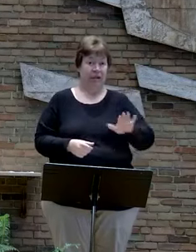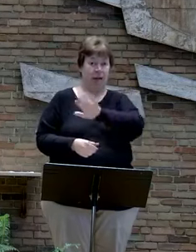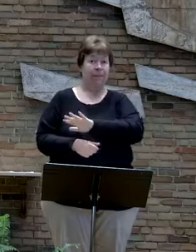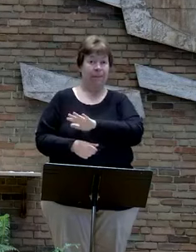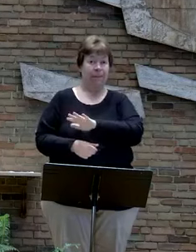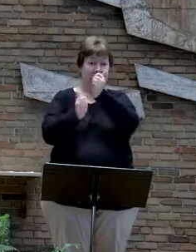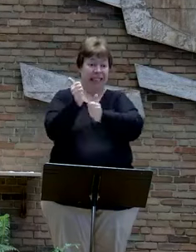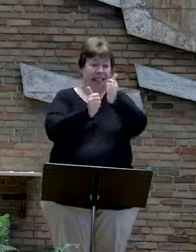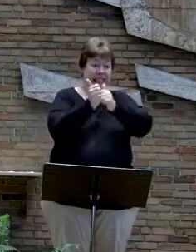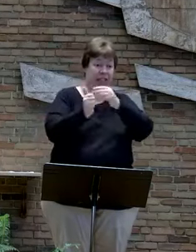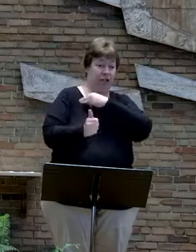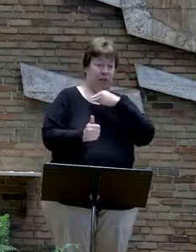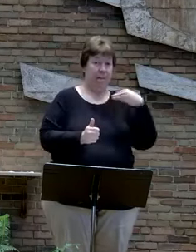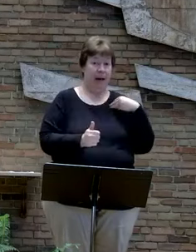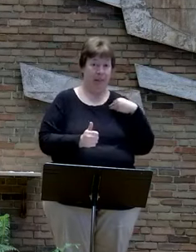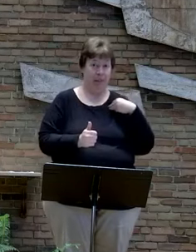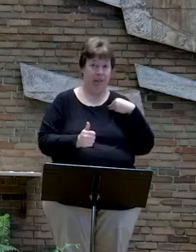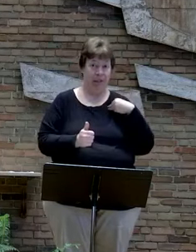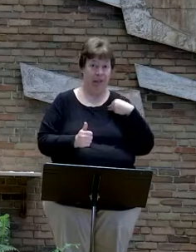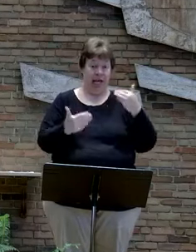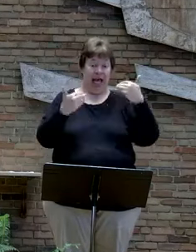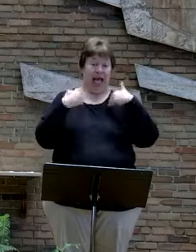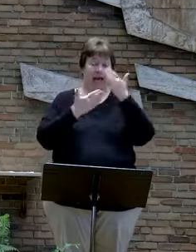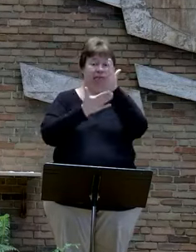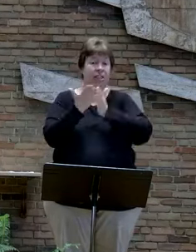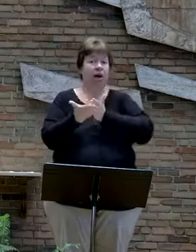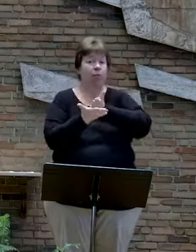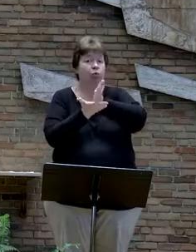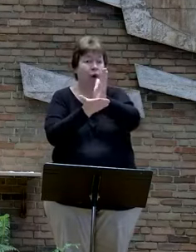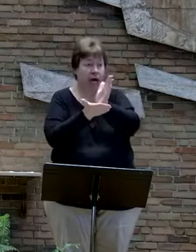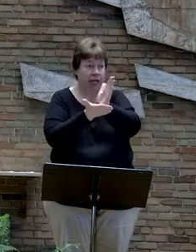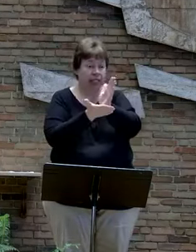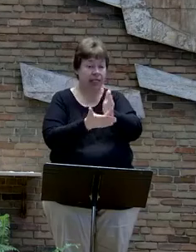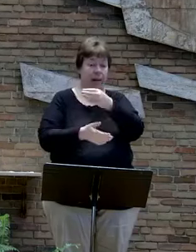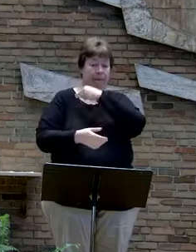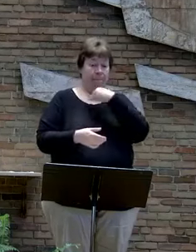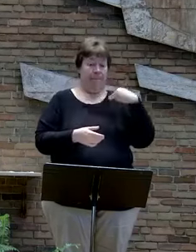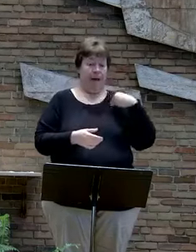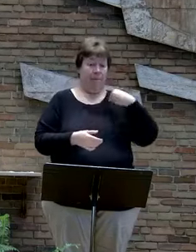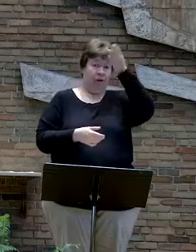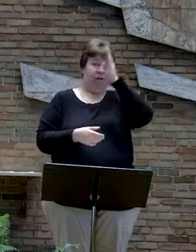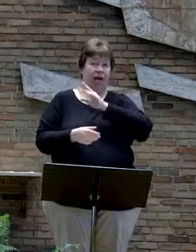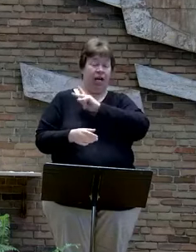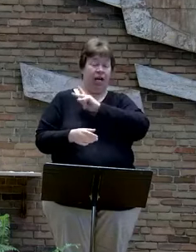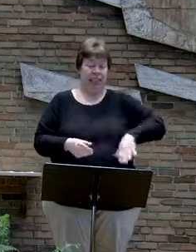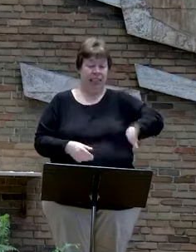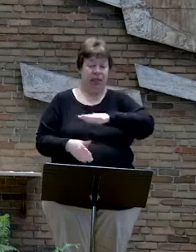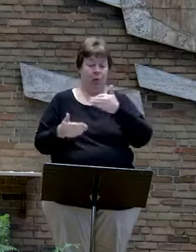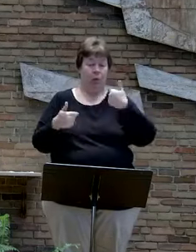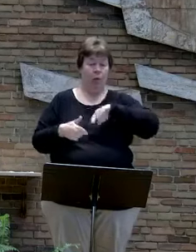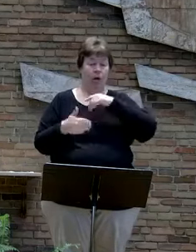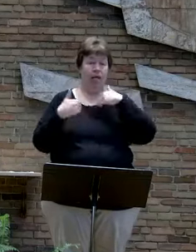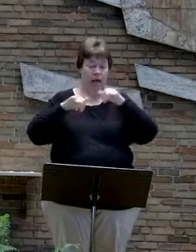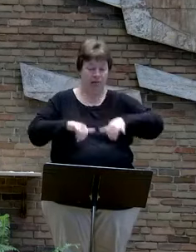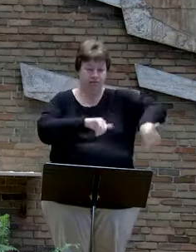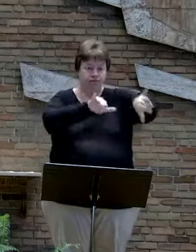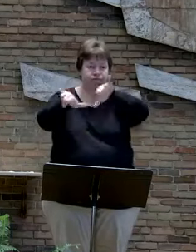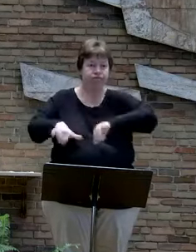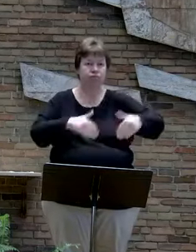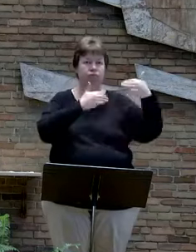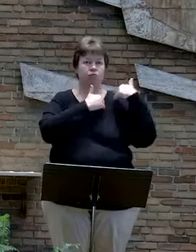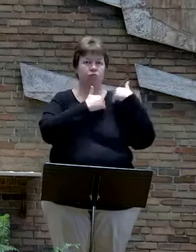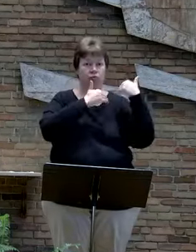Each of these memberships comes with certain rights. As a member of God's kingdom, we have some similar